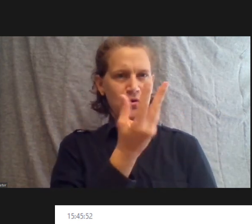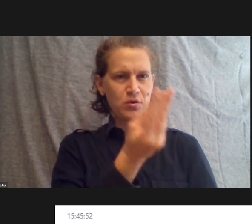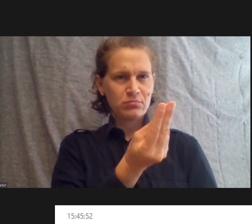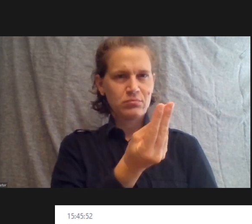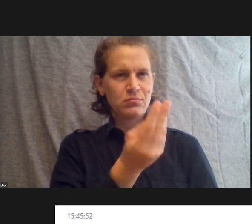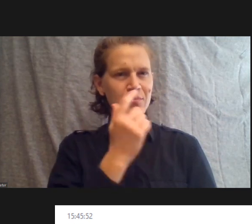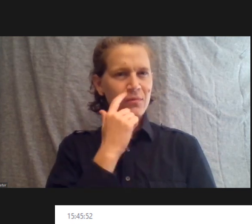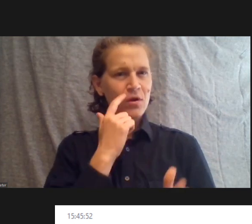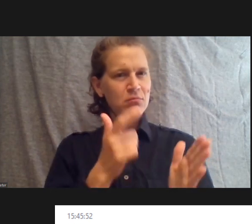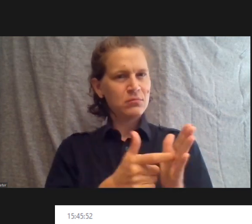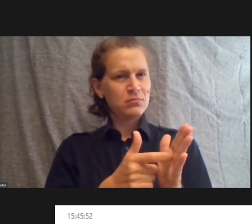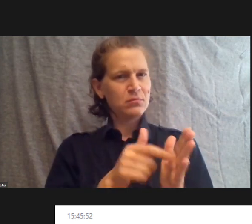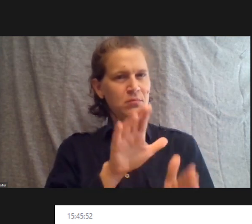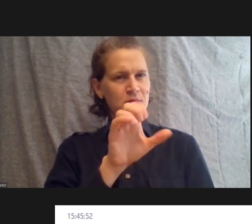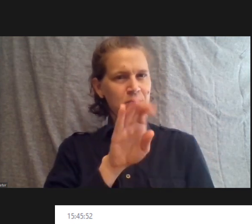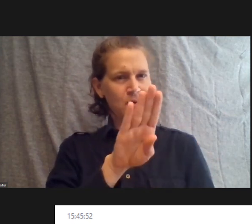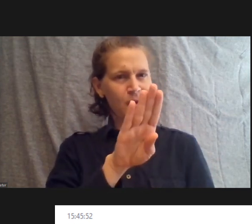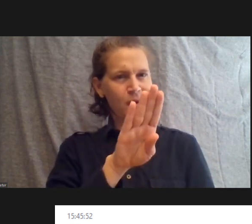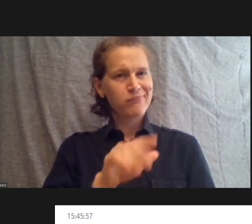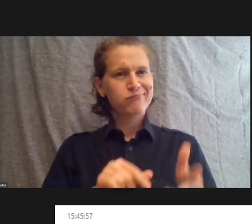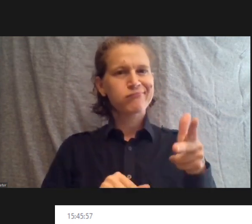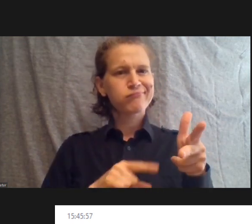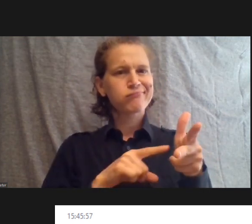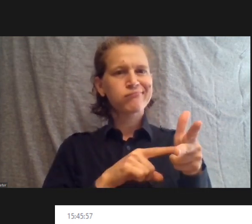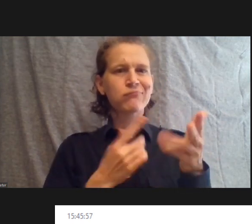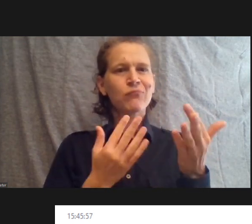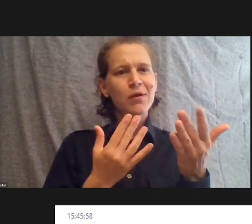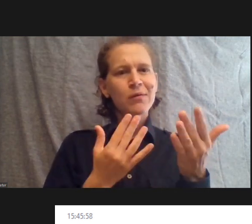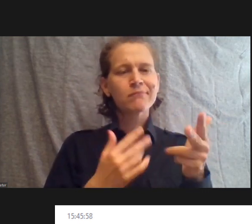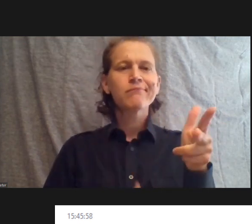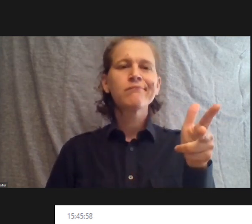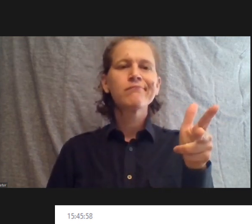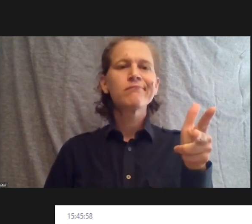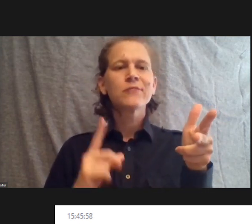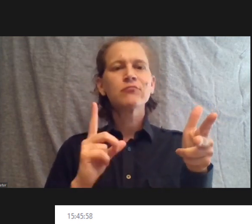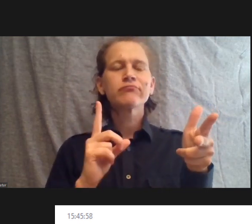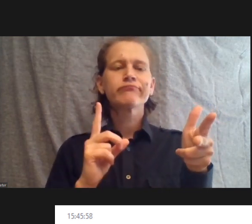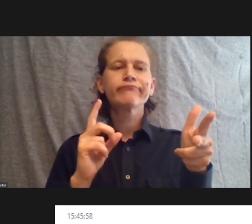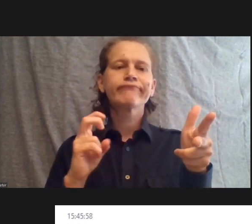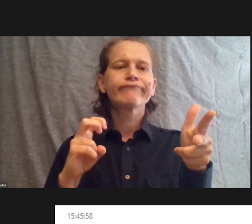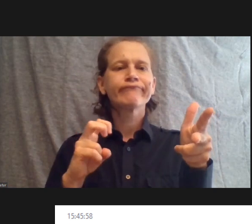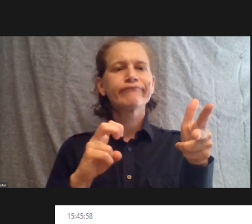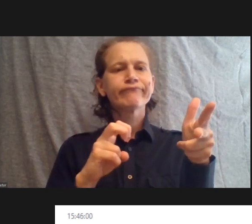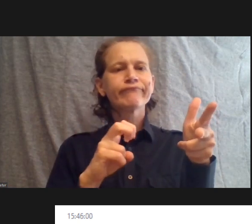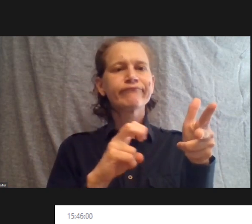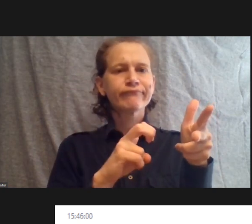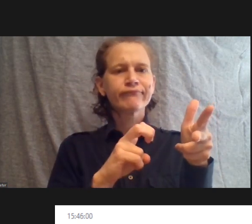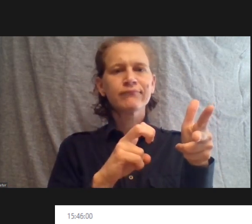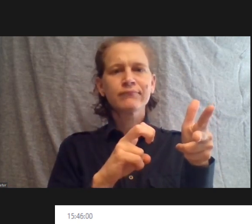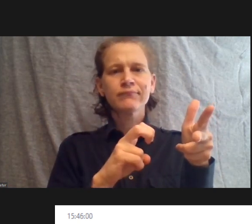noticed a cab waiting. I